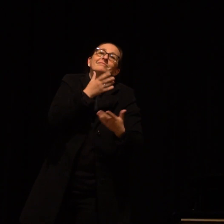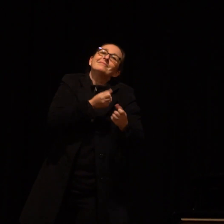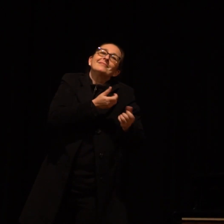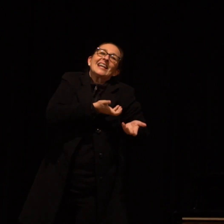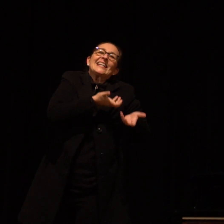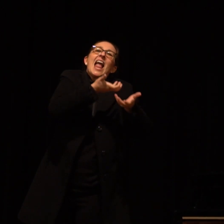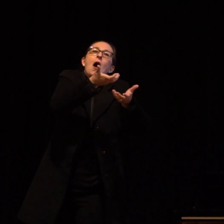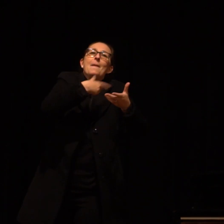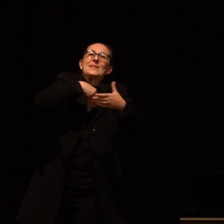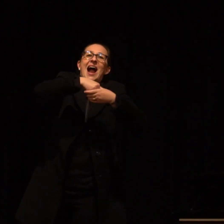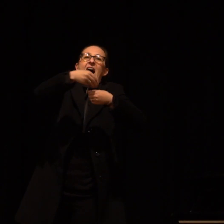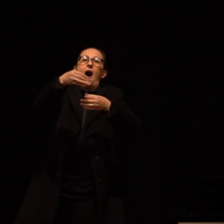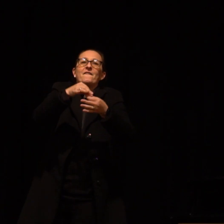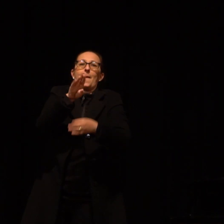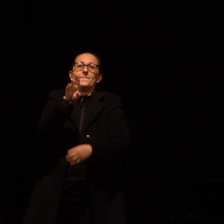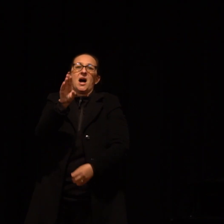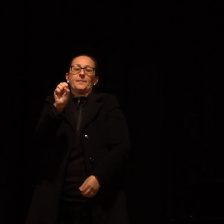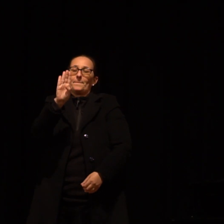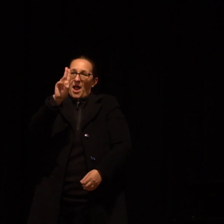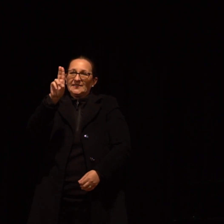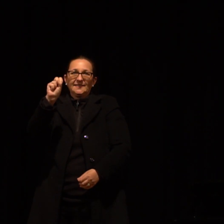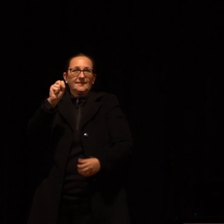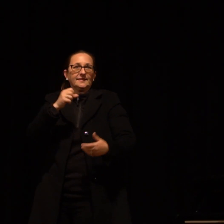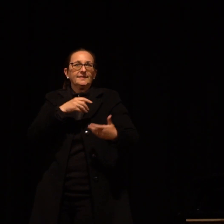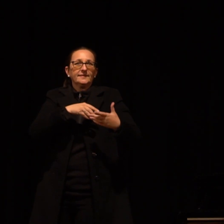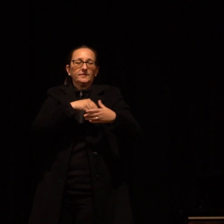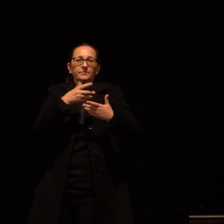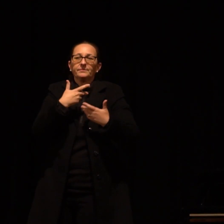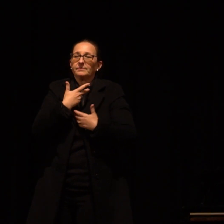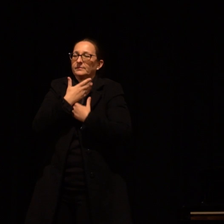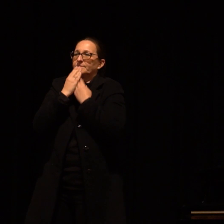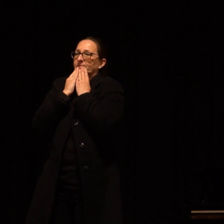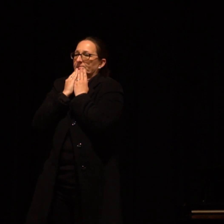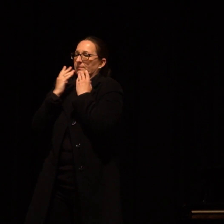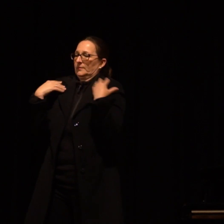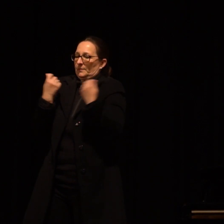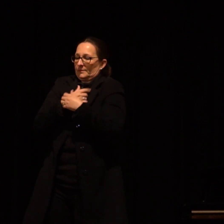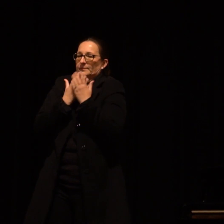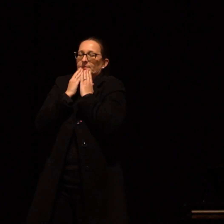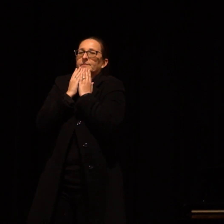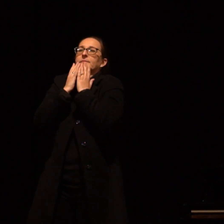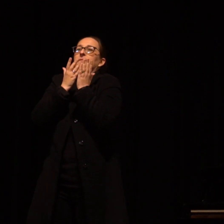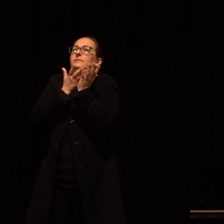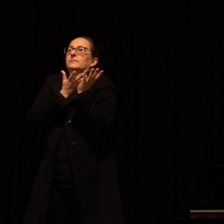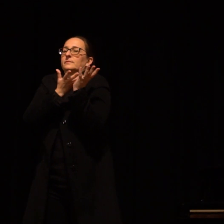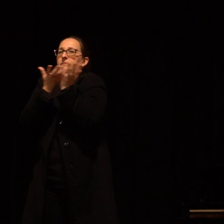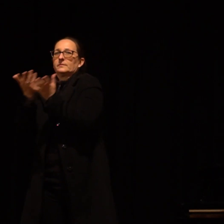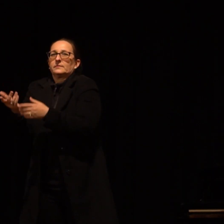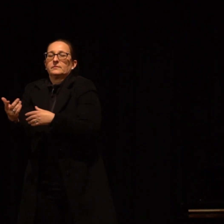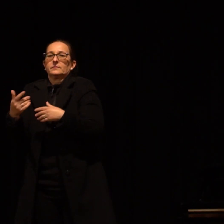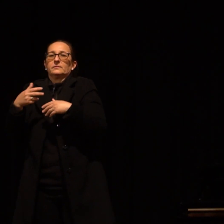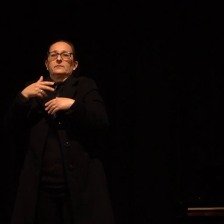fairy. They picked me up and carried me out of the bus. It felt like an angel. I had the